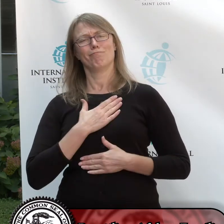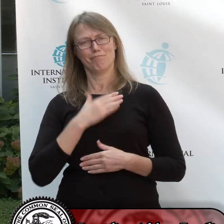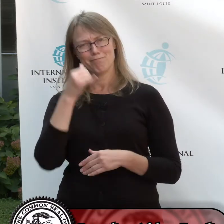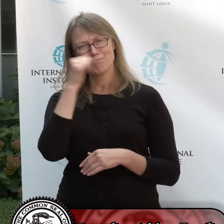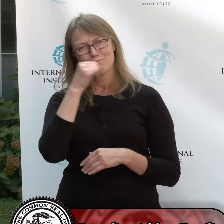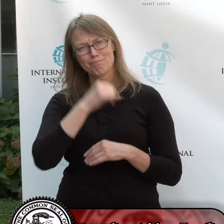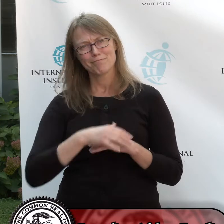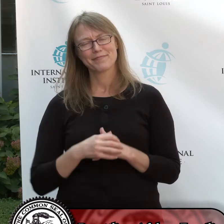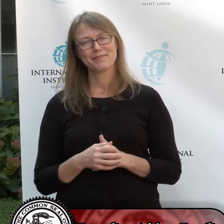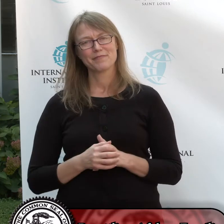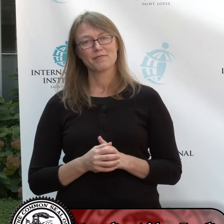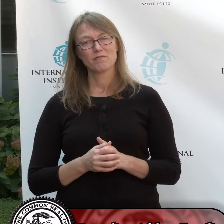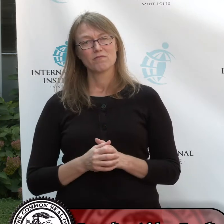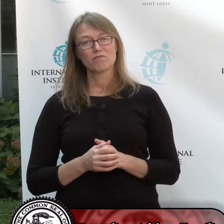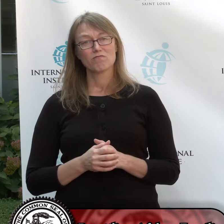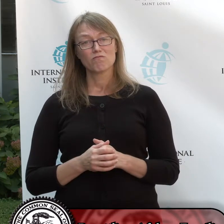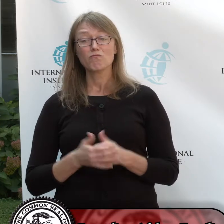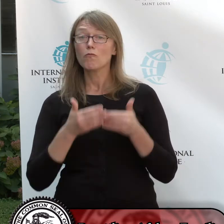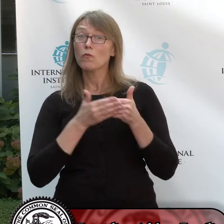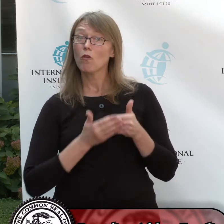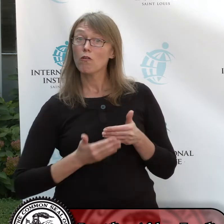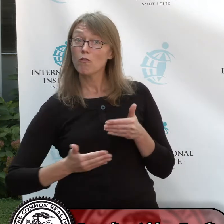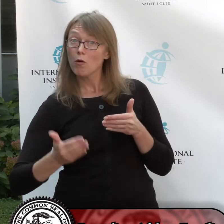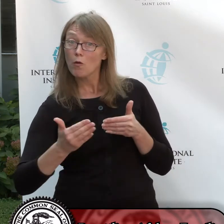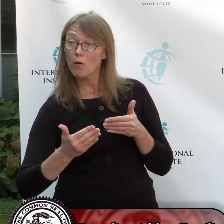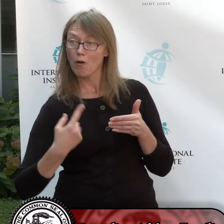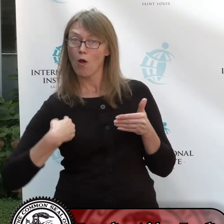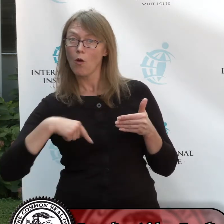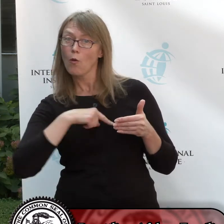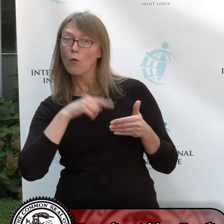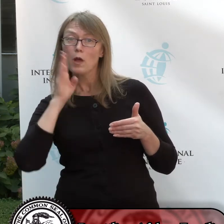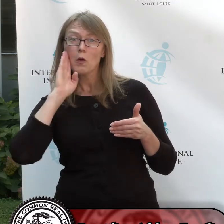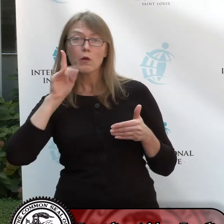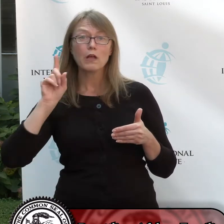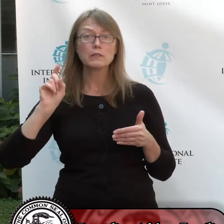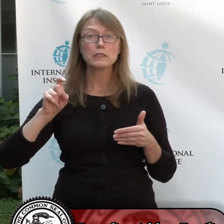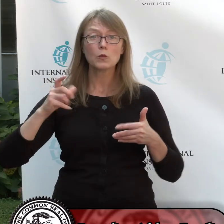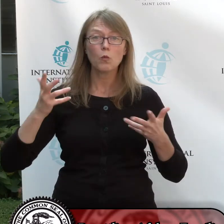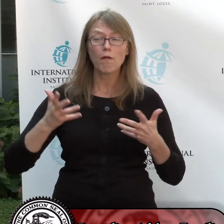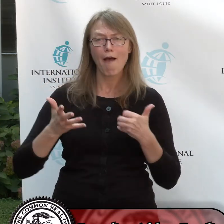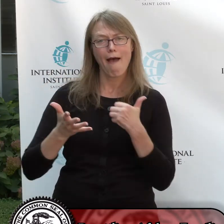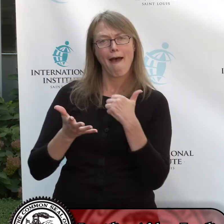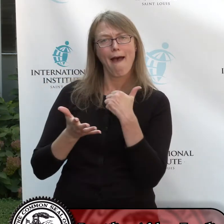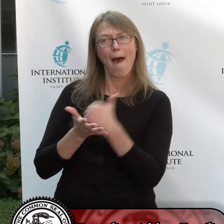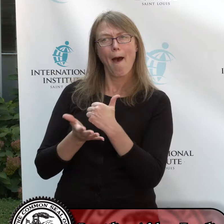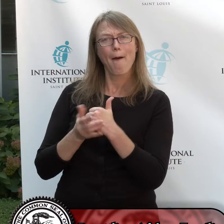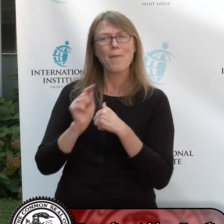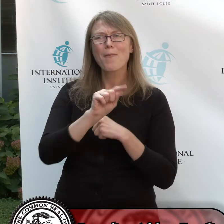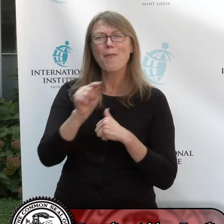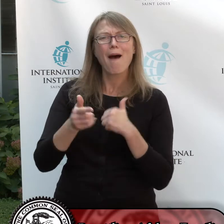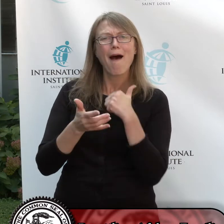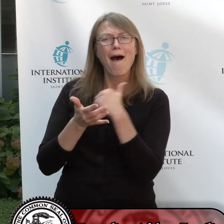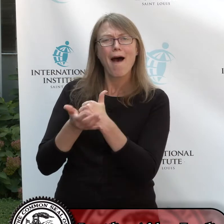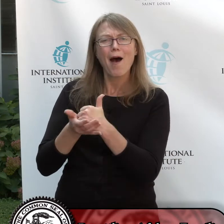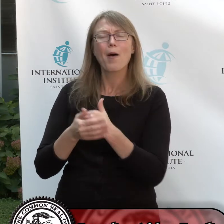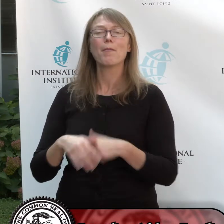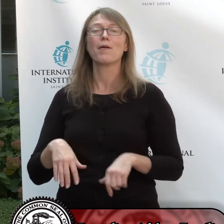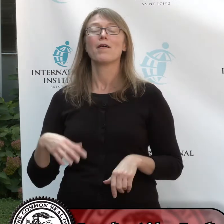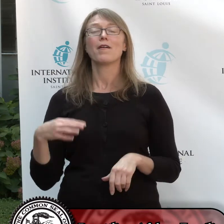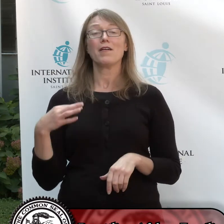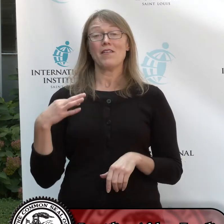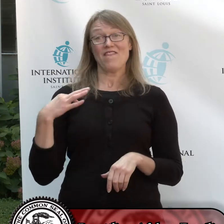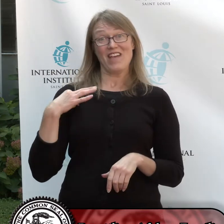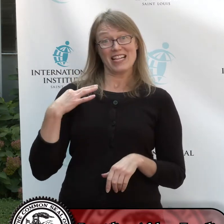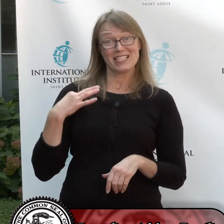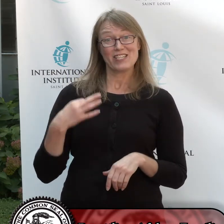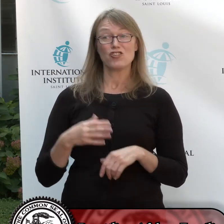will continue to need your help as we move forward, not only with donations, but also to volunteer. We will share these calls to action with